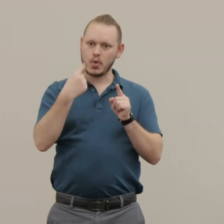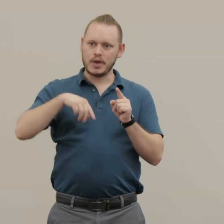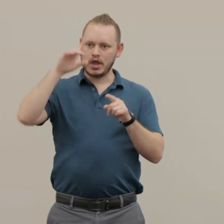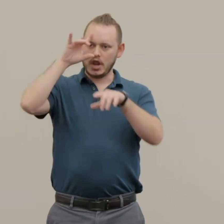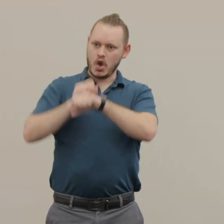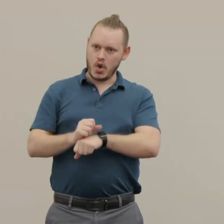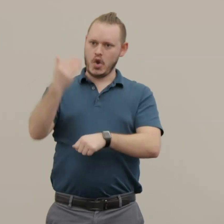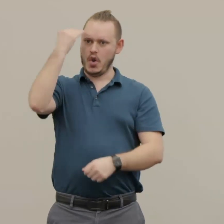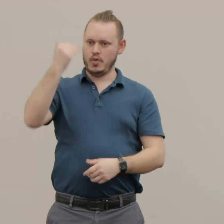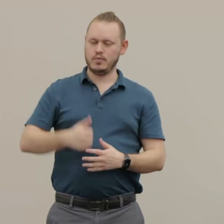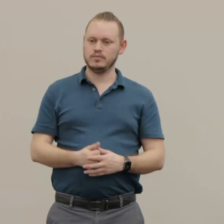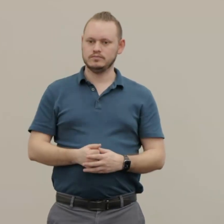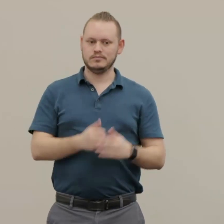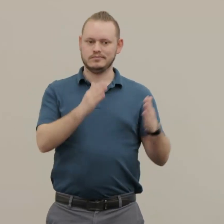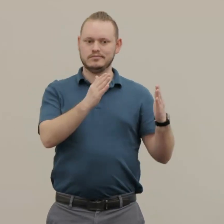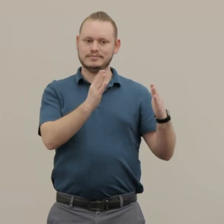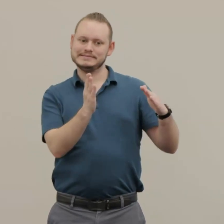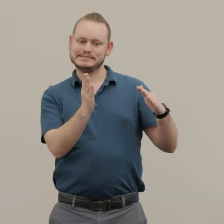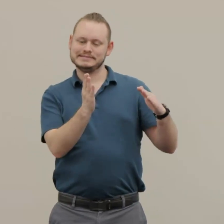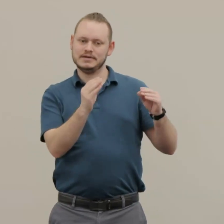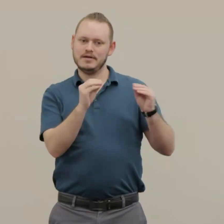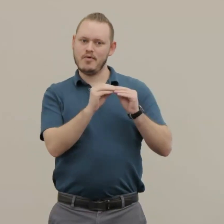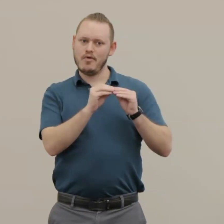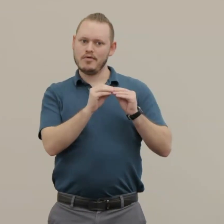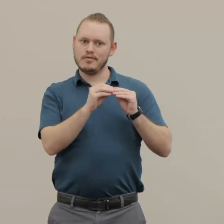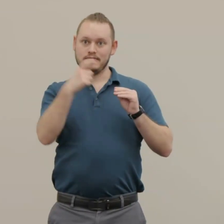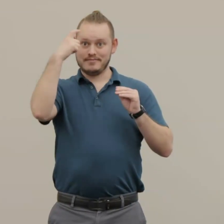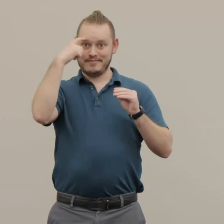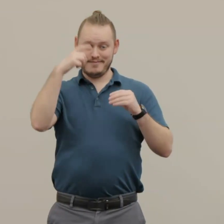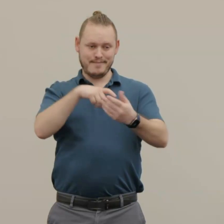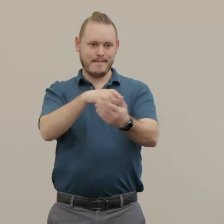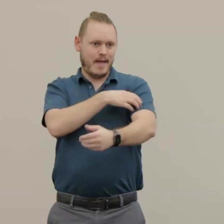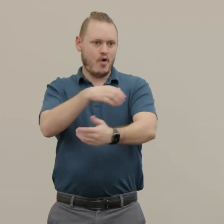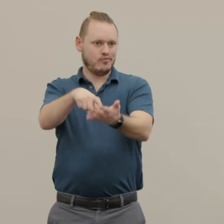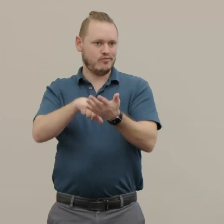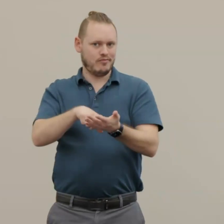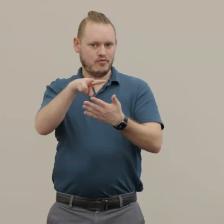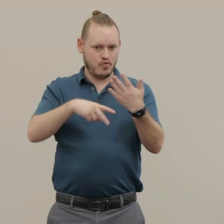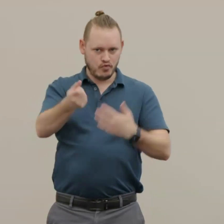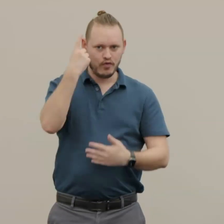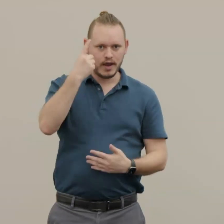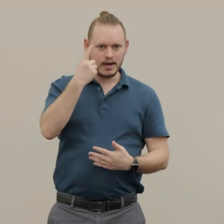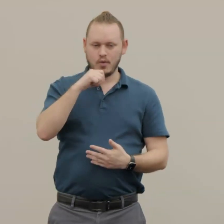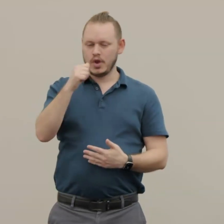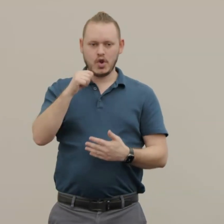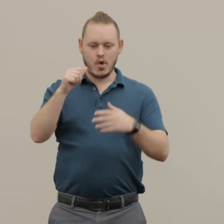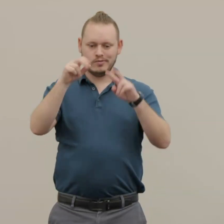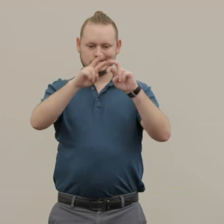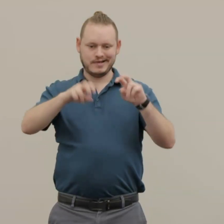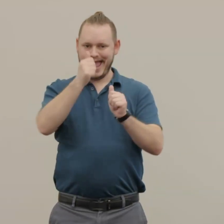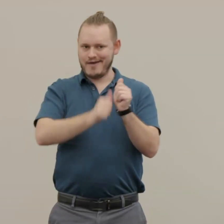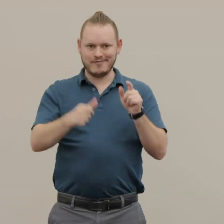know. It's tilted it, so more cognitive power to read the word, because we don't decode every